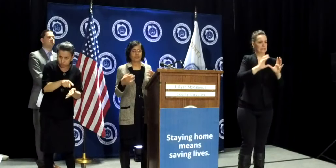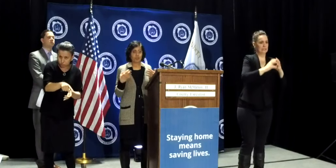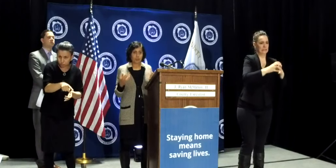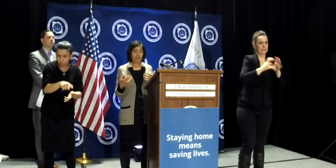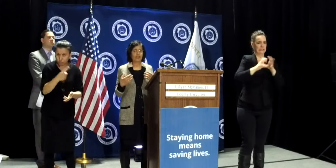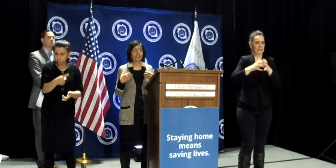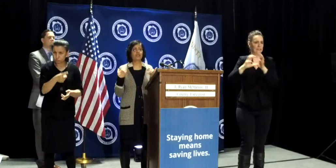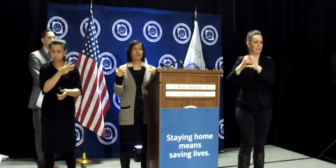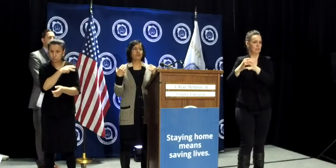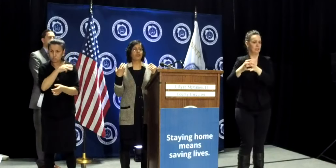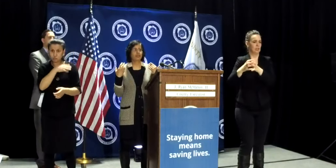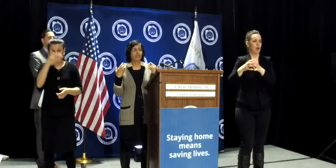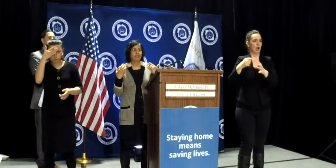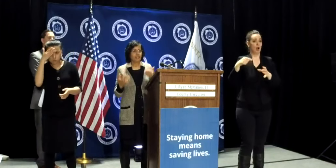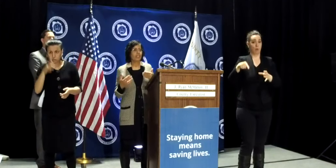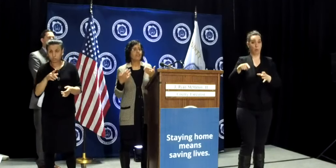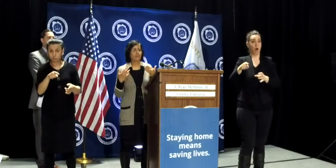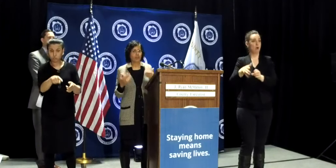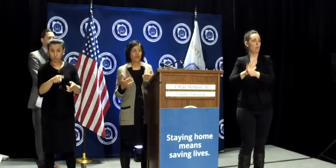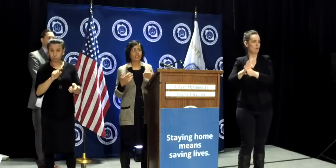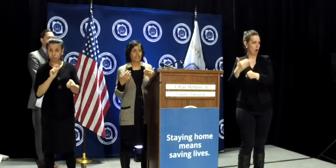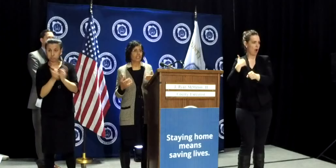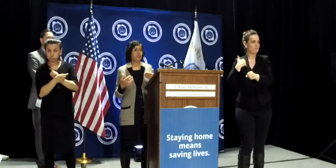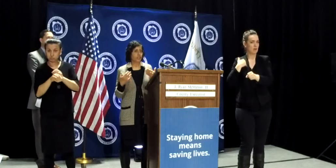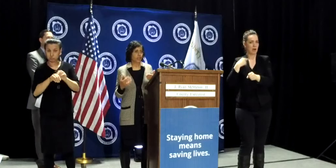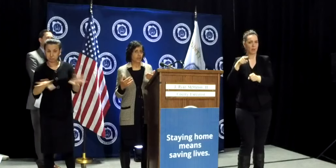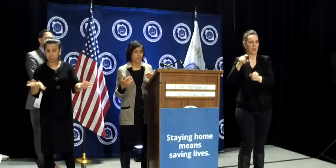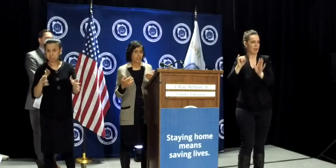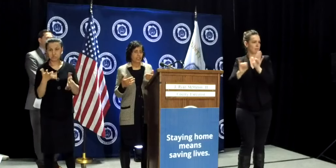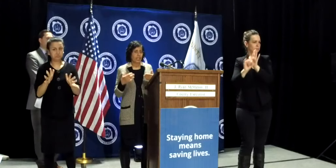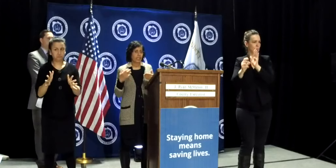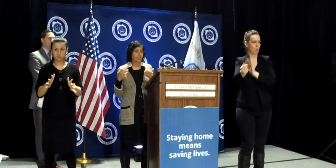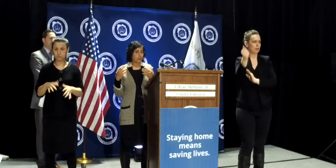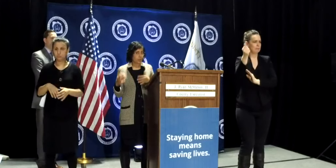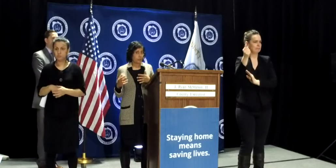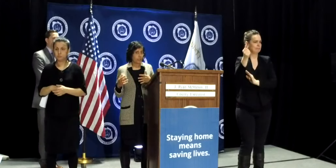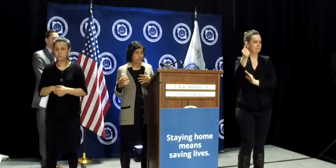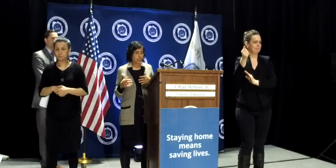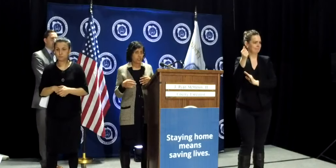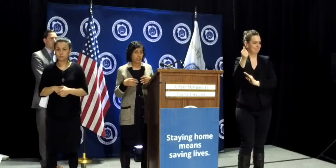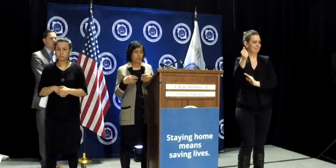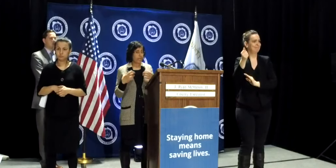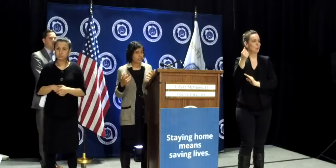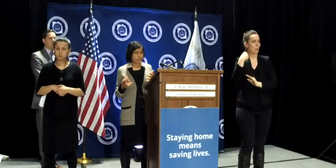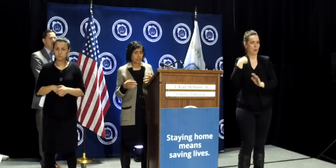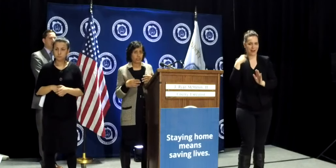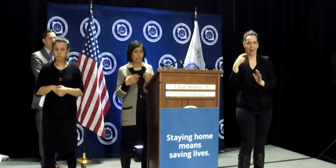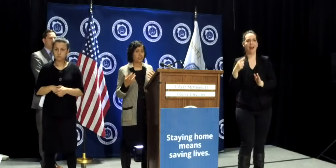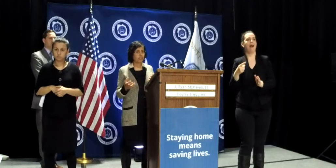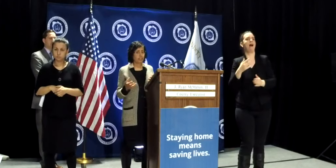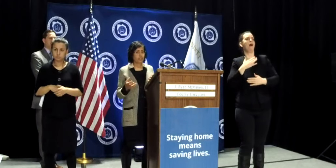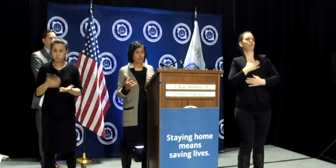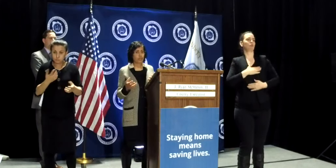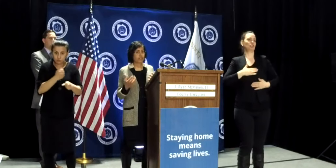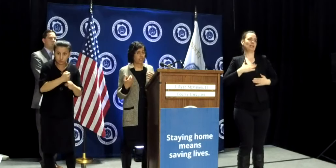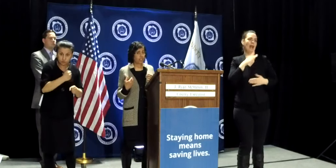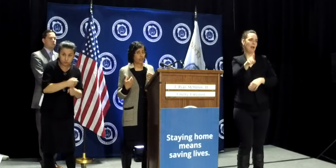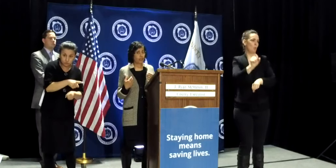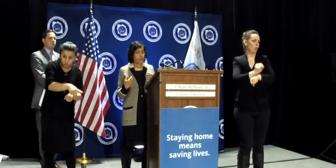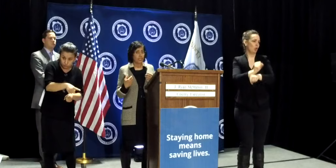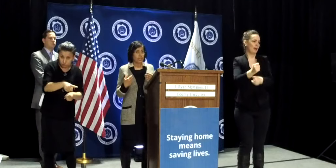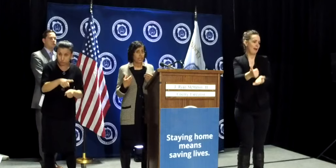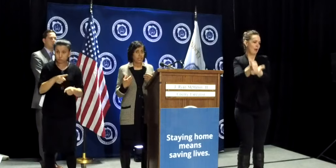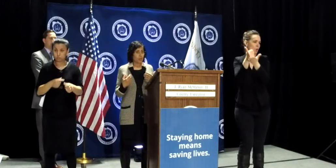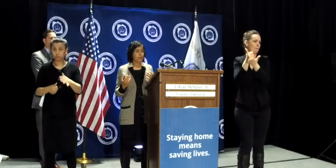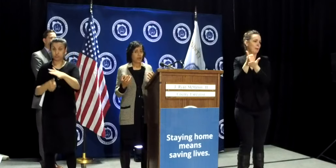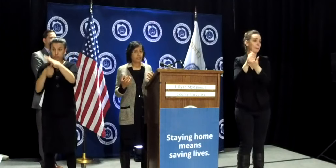terms of that people are listening, people are really following and taking to their heart at their workplaces, their managers, their senior leadership has taken